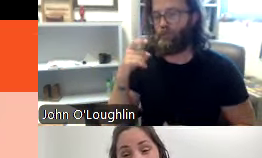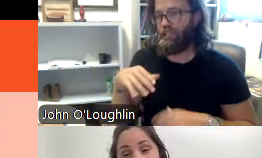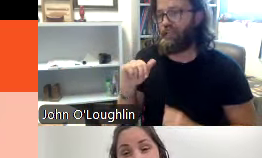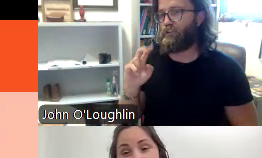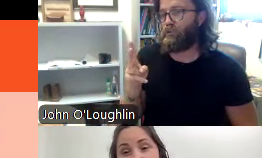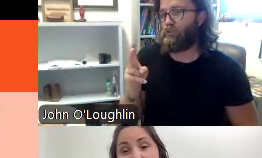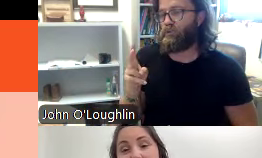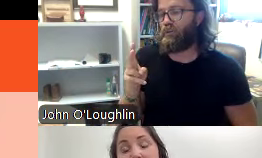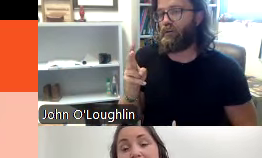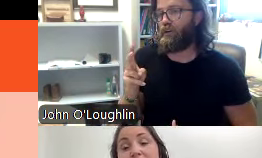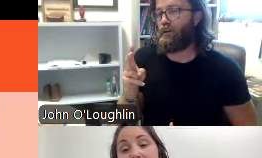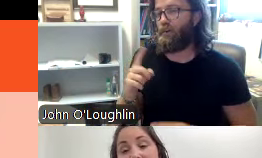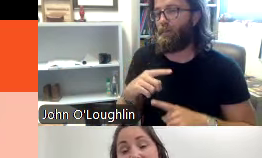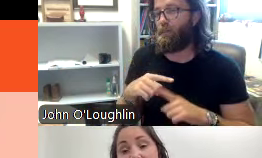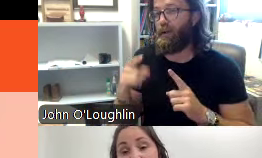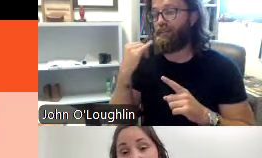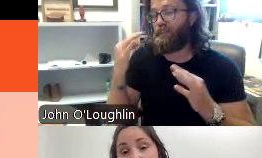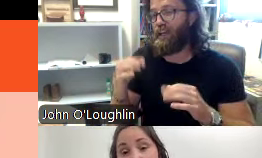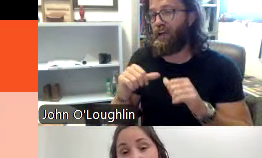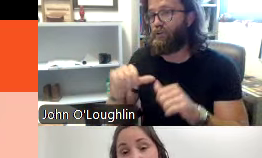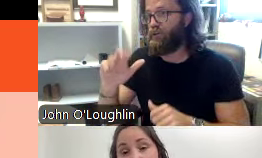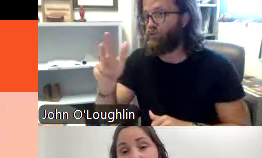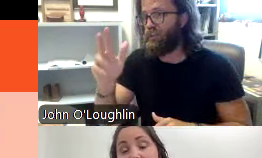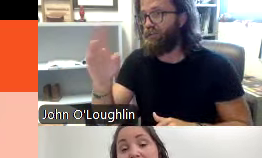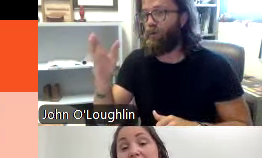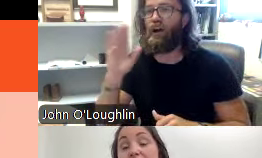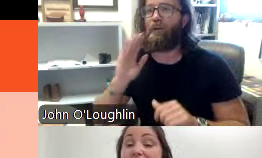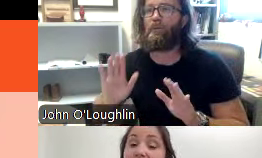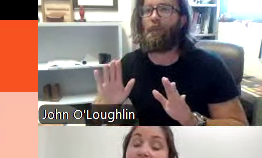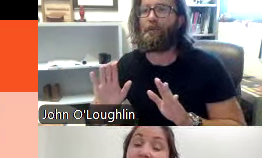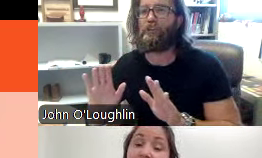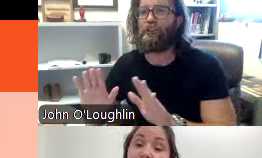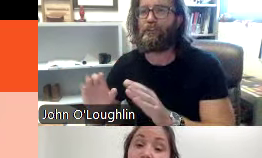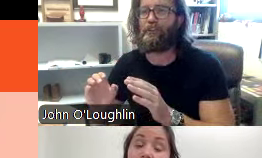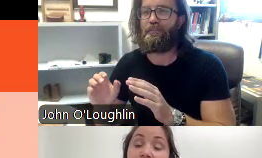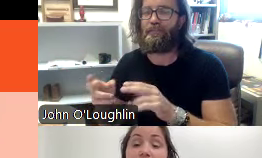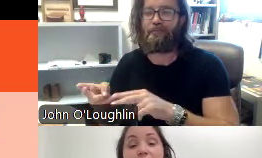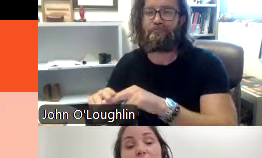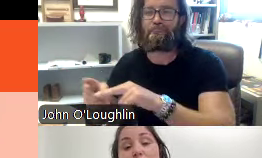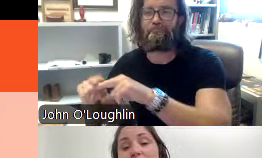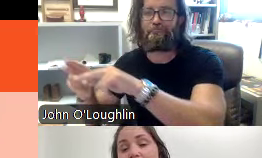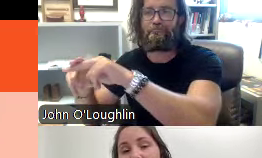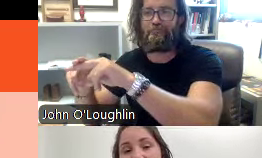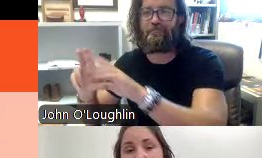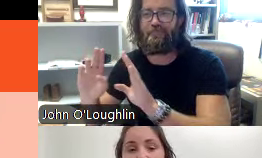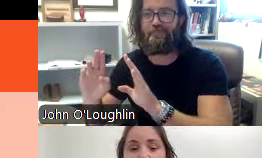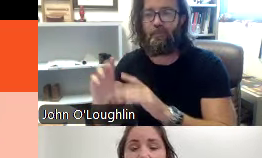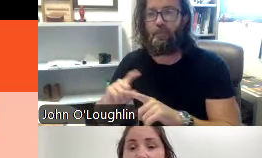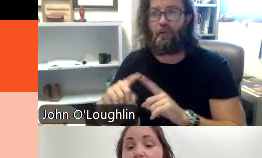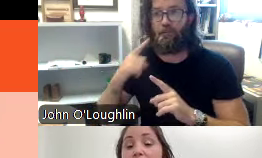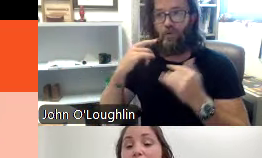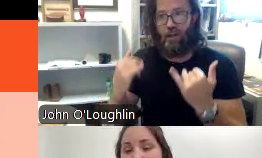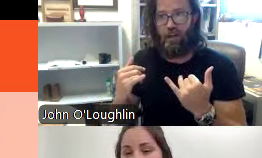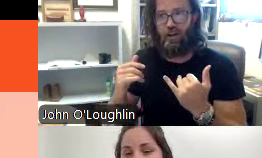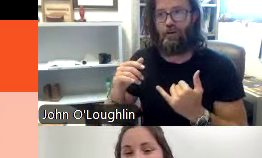goal for ASL 2. If you decide to continue on to 3 or 4, of course, I'm going